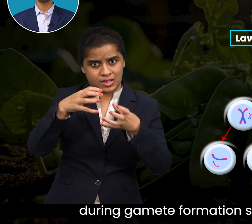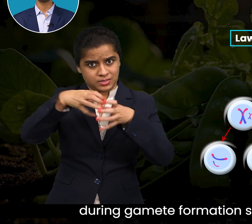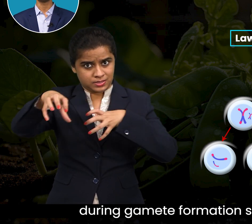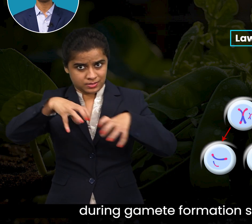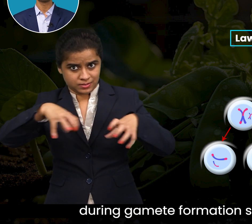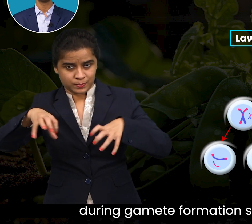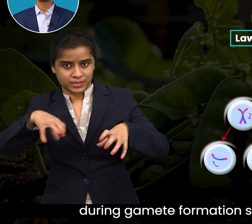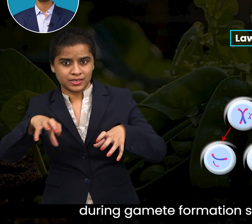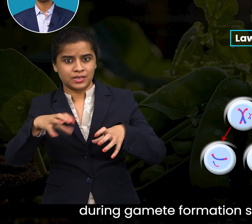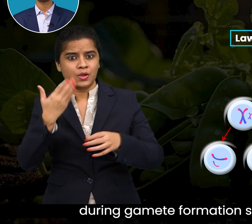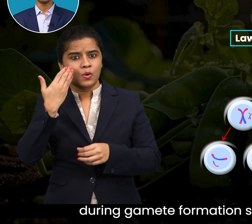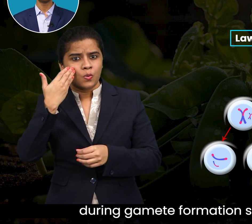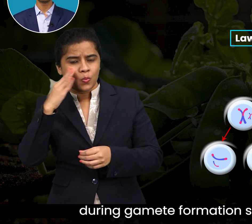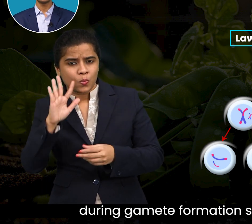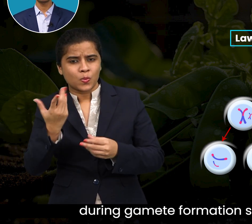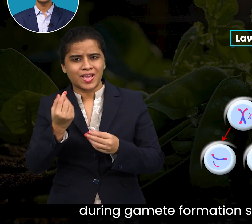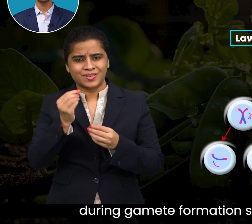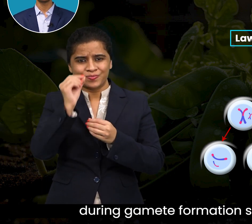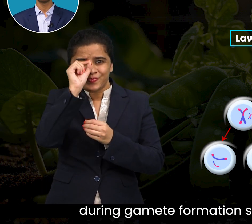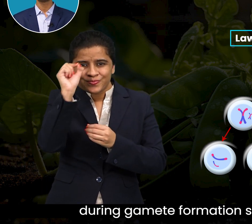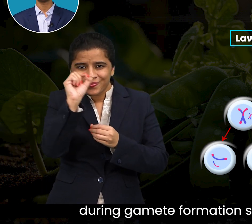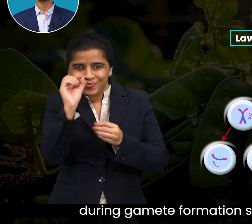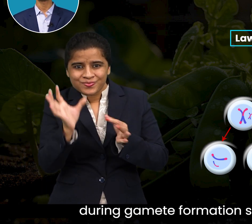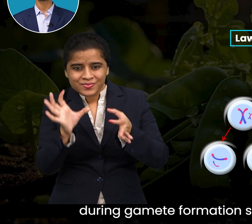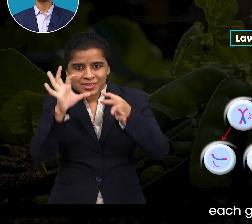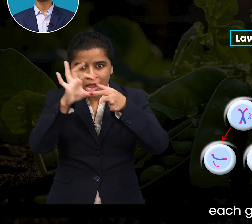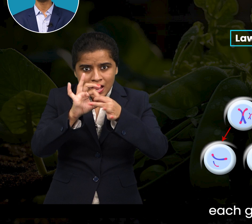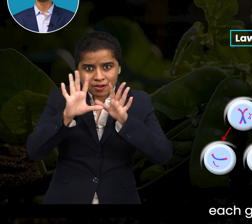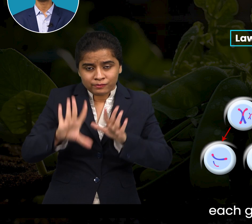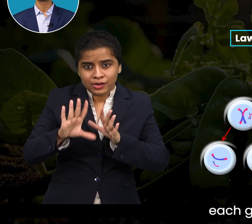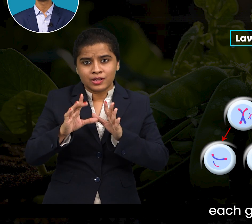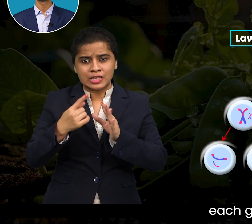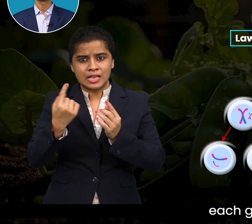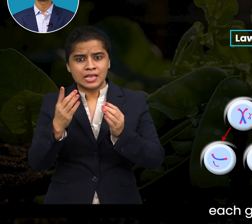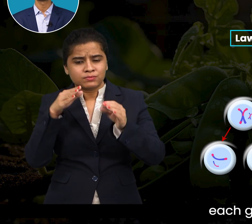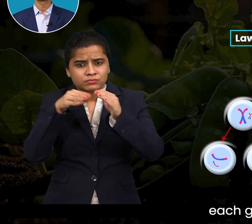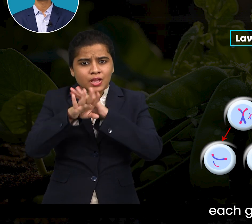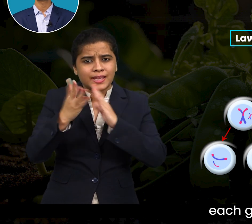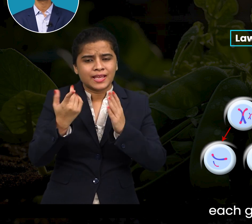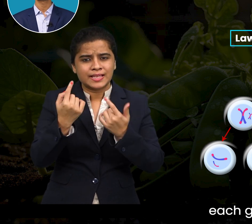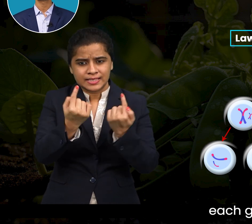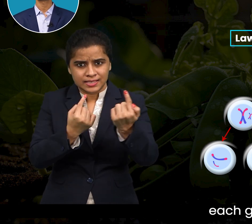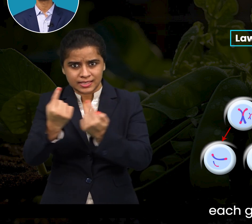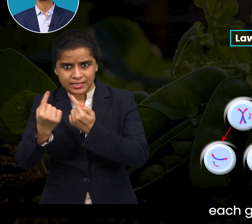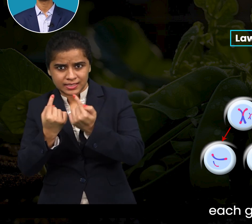gamete formation, so that only one factor enters each gamete.